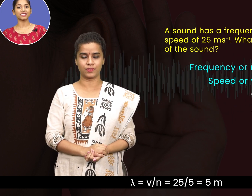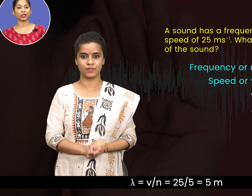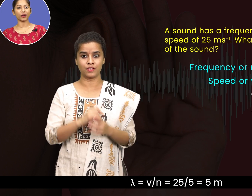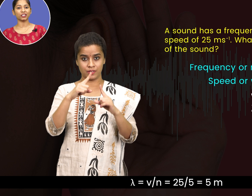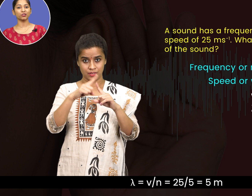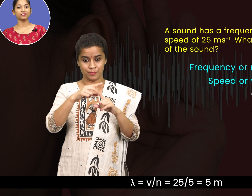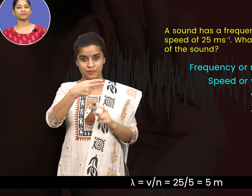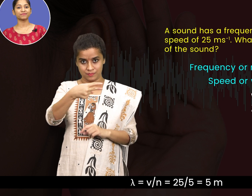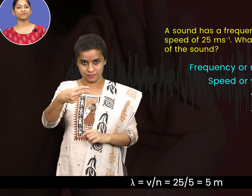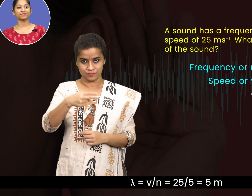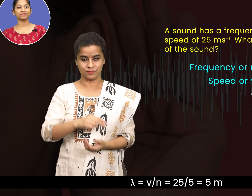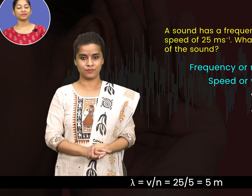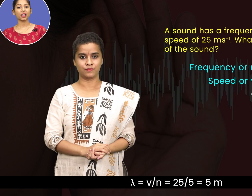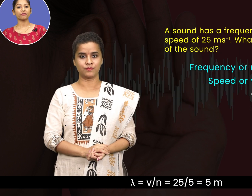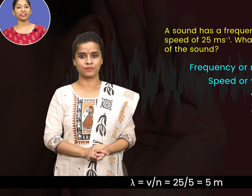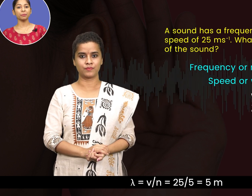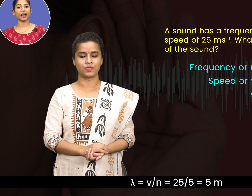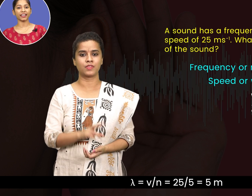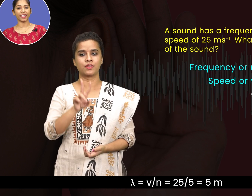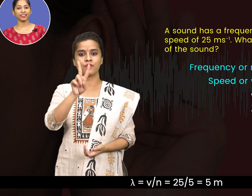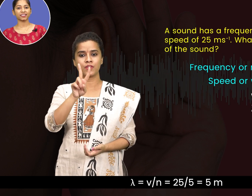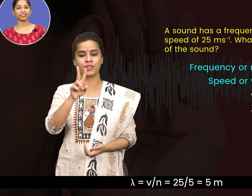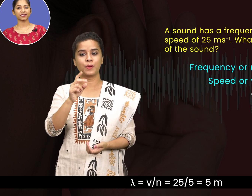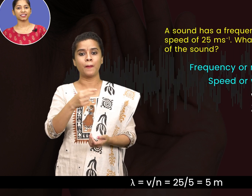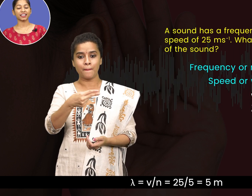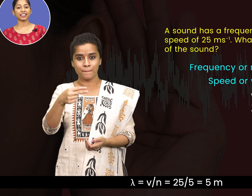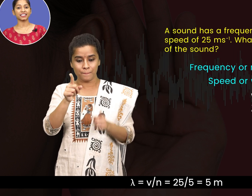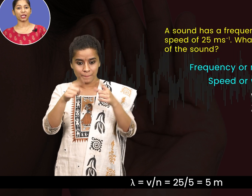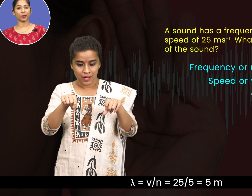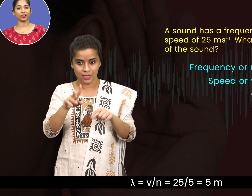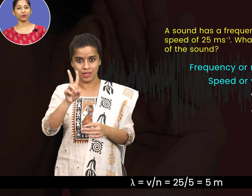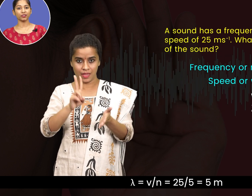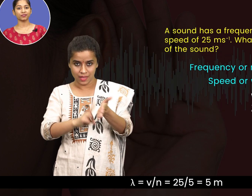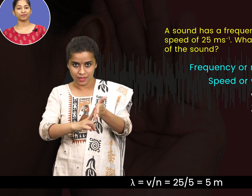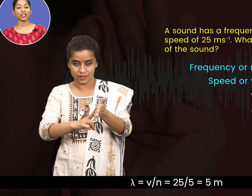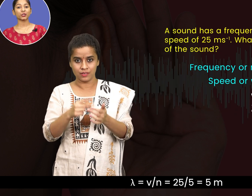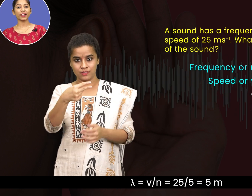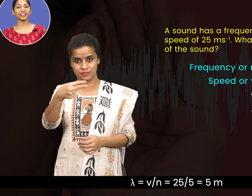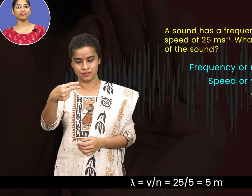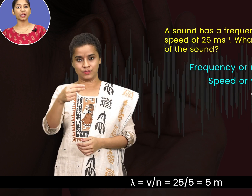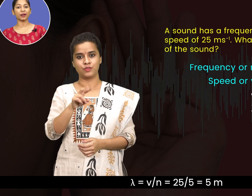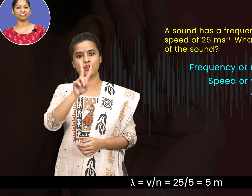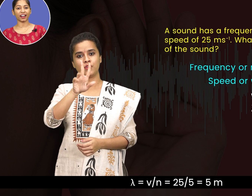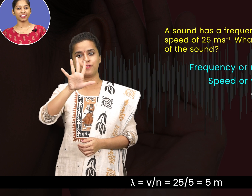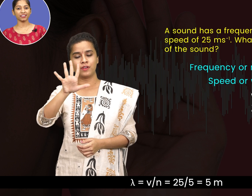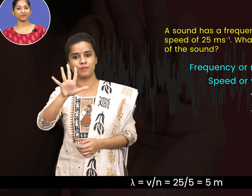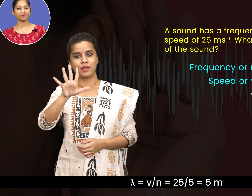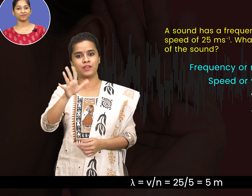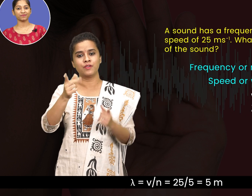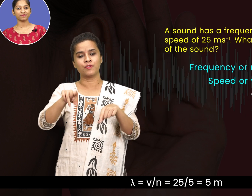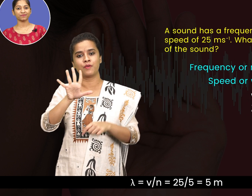Lambda is equal to V by N is equal to 25 by